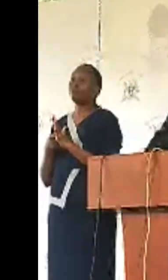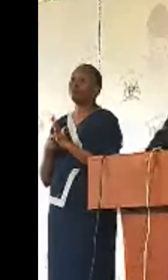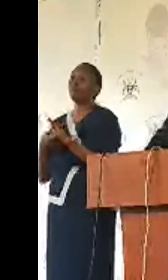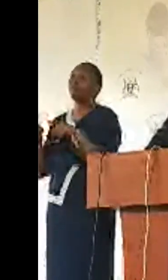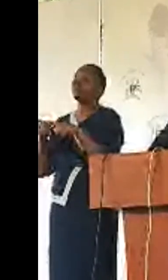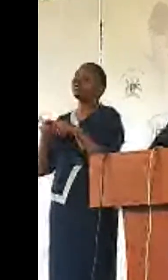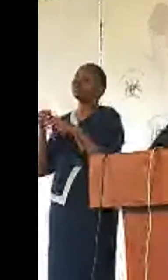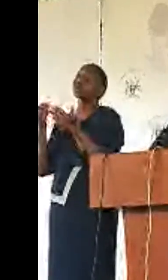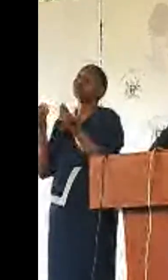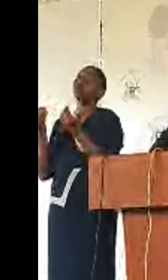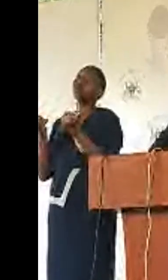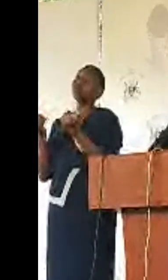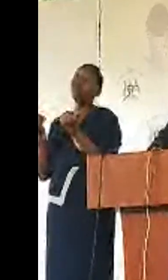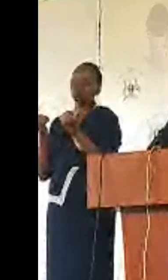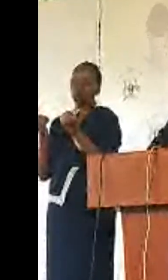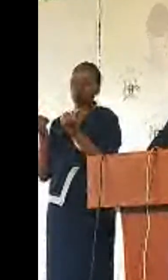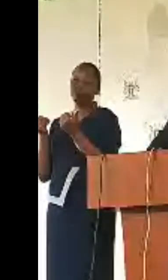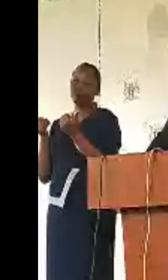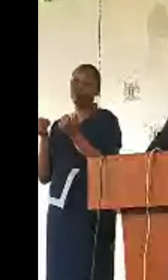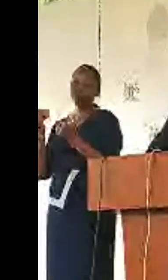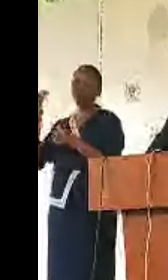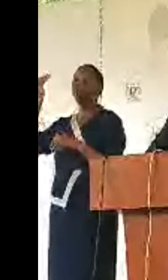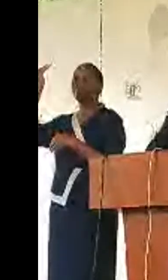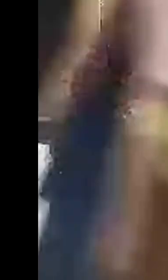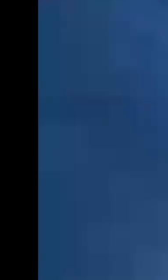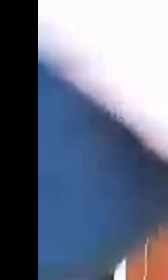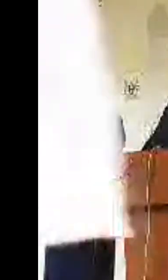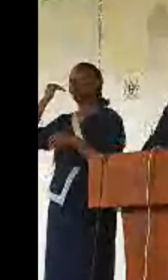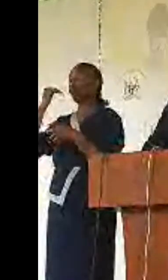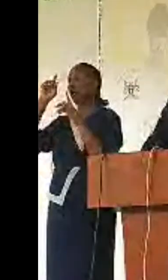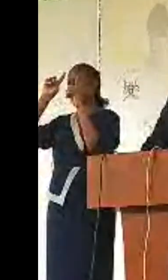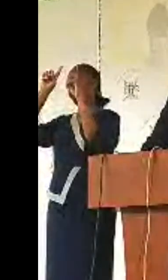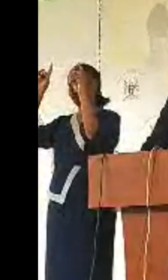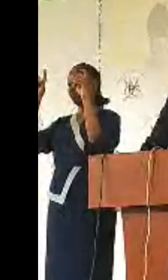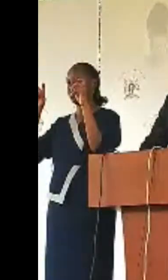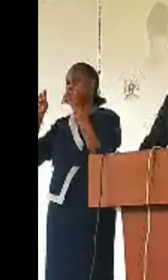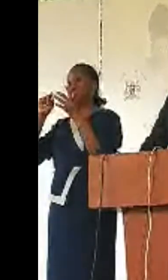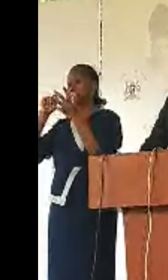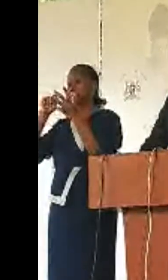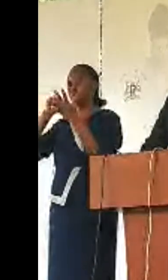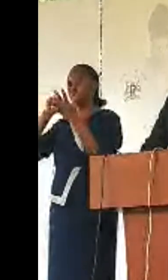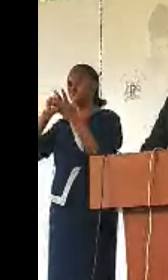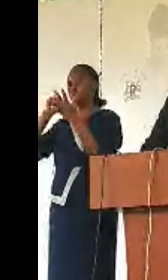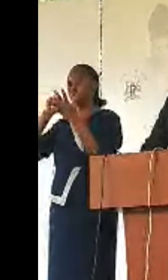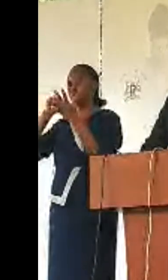We also expect that the heads of examination centers to mention